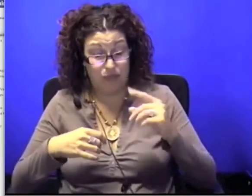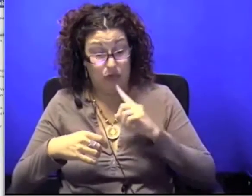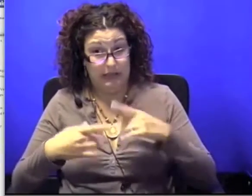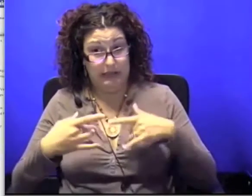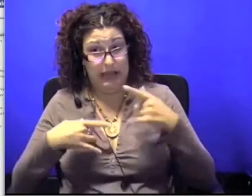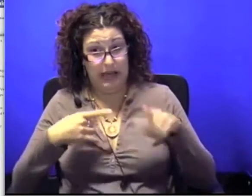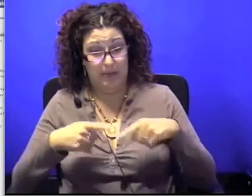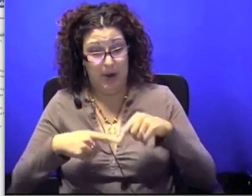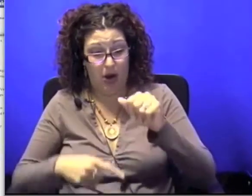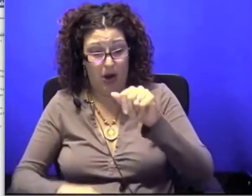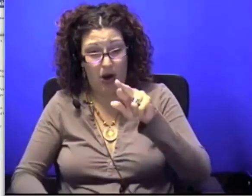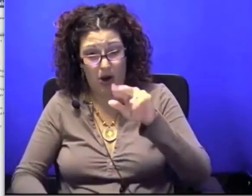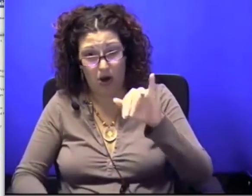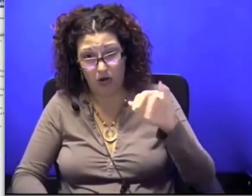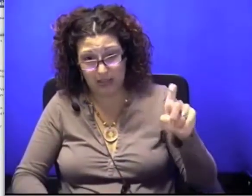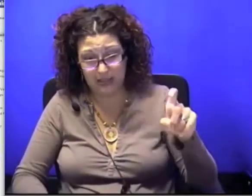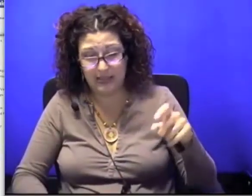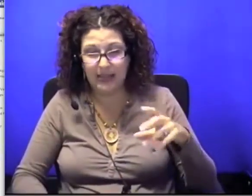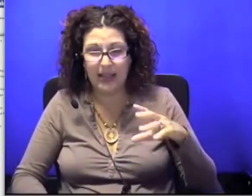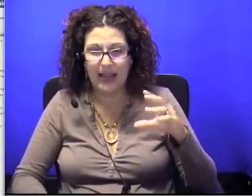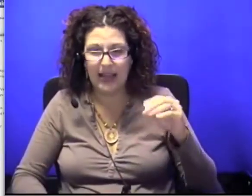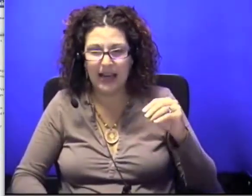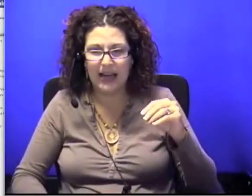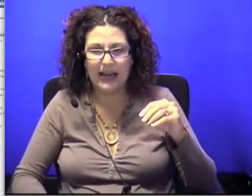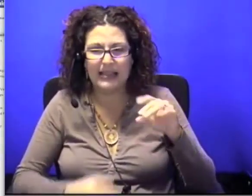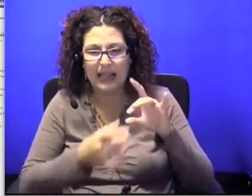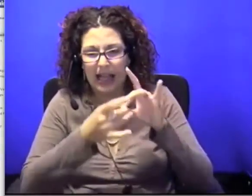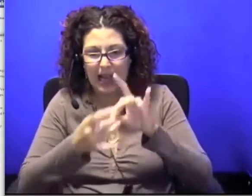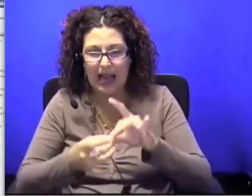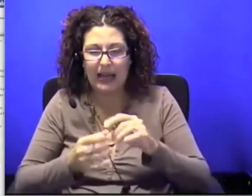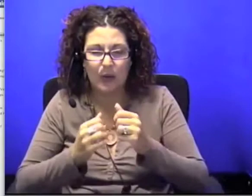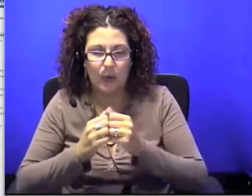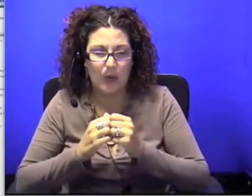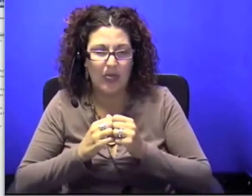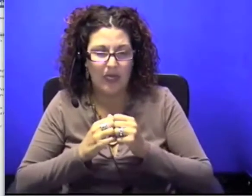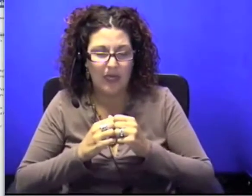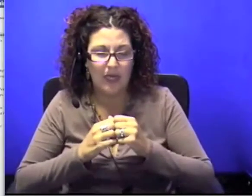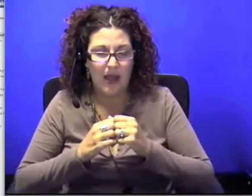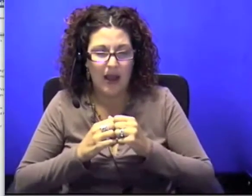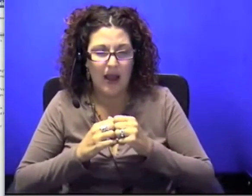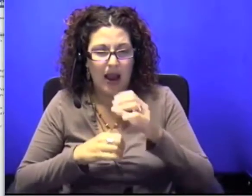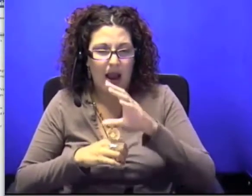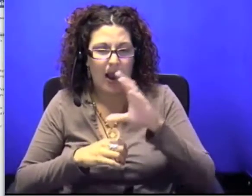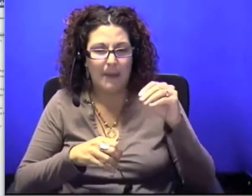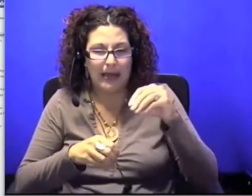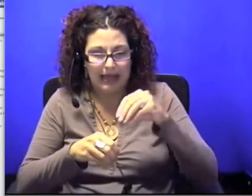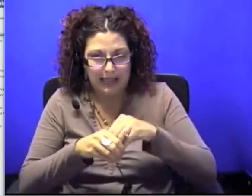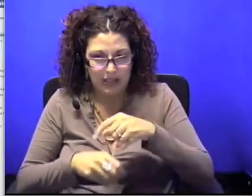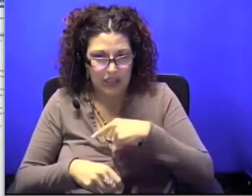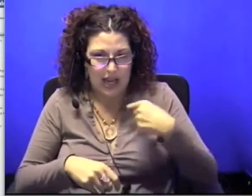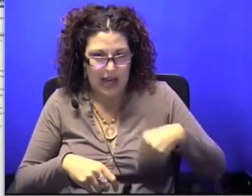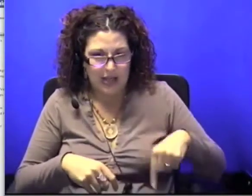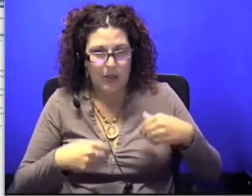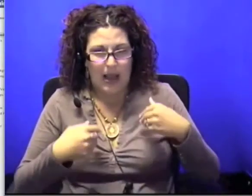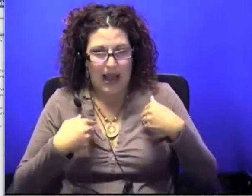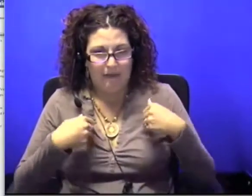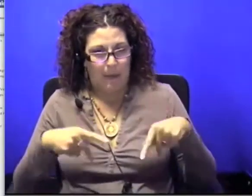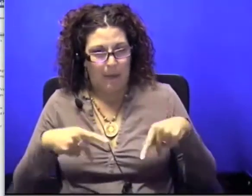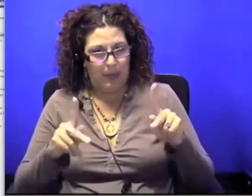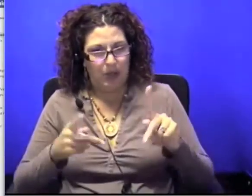about RX. And RX is now located and connected with a company in China, so we have